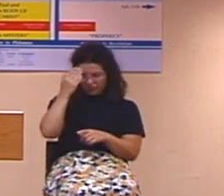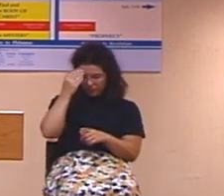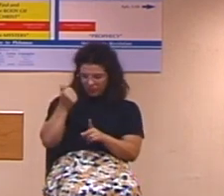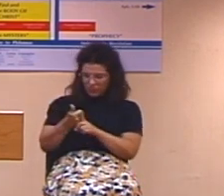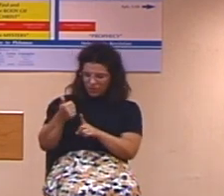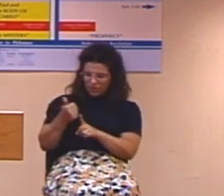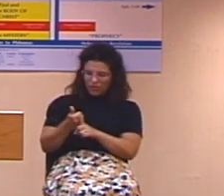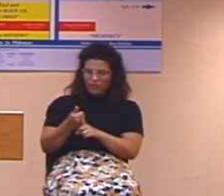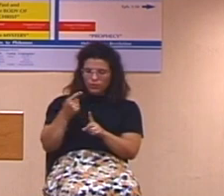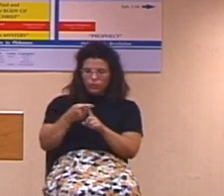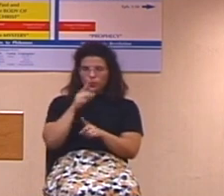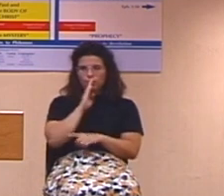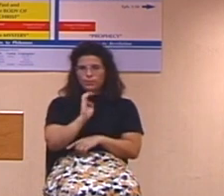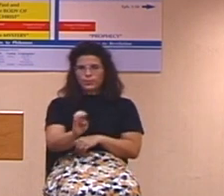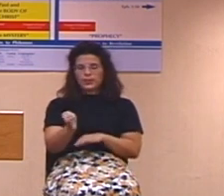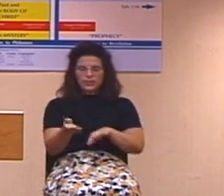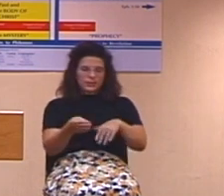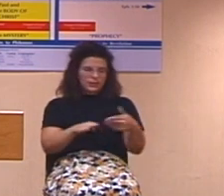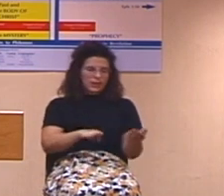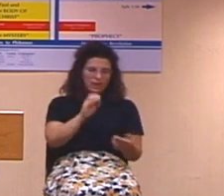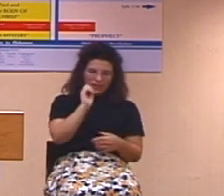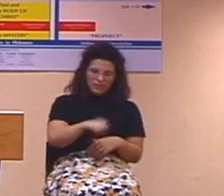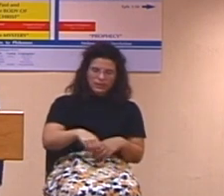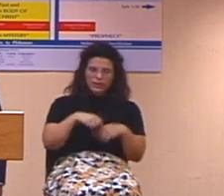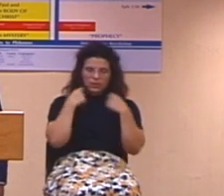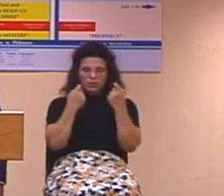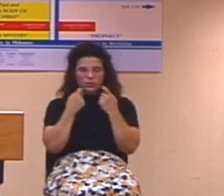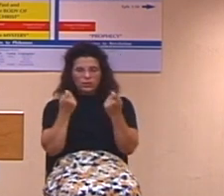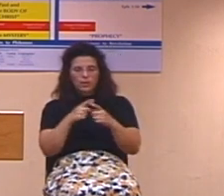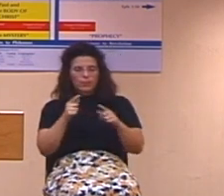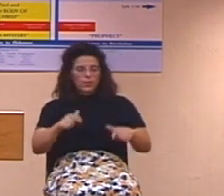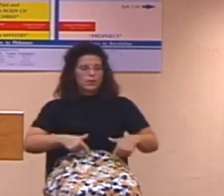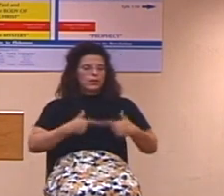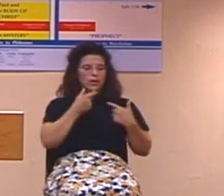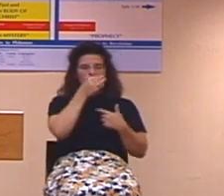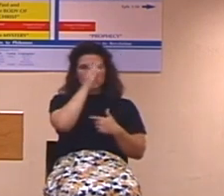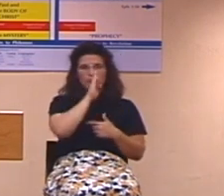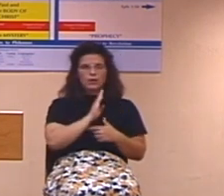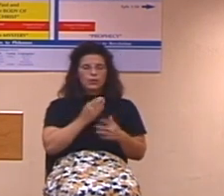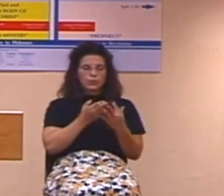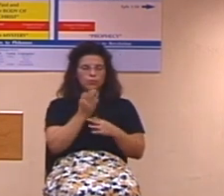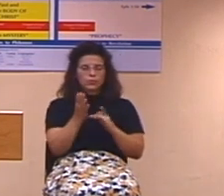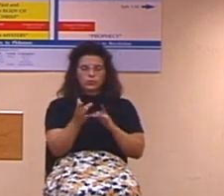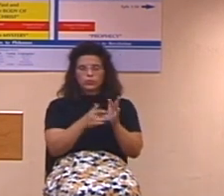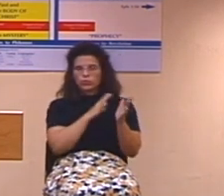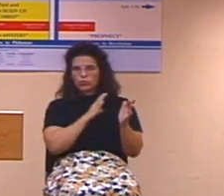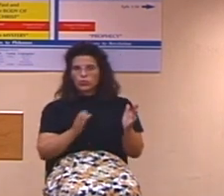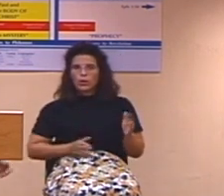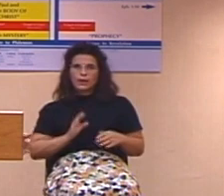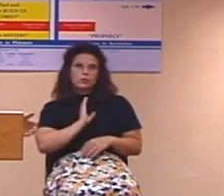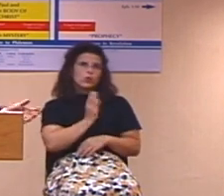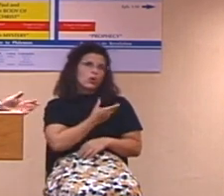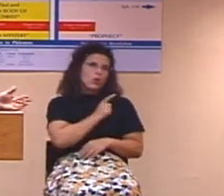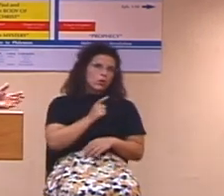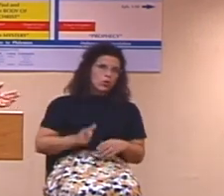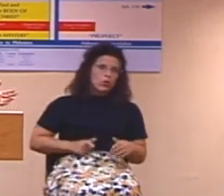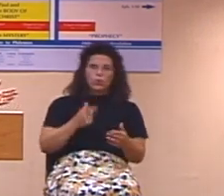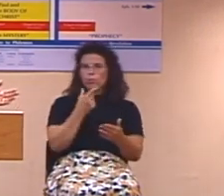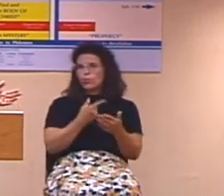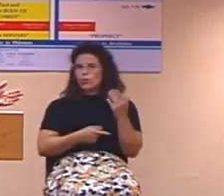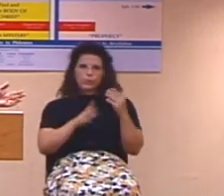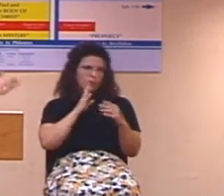yourselves to be dead indeed unto sin, but alive unto God through Jesus Christ our Lord. What are we talking